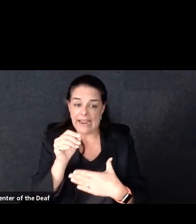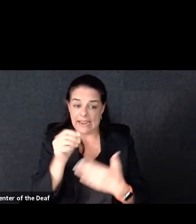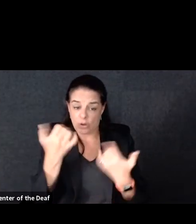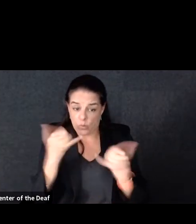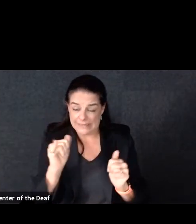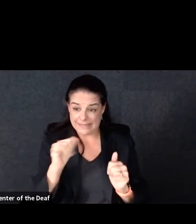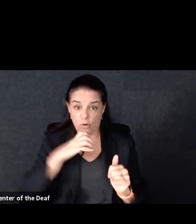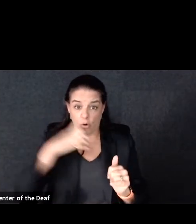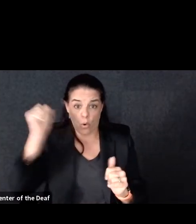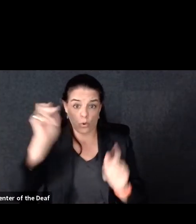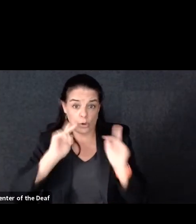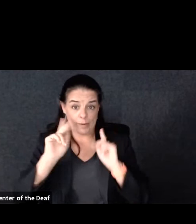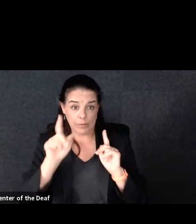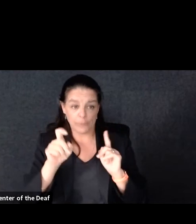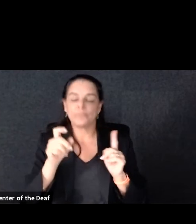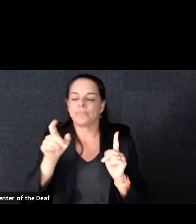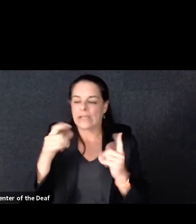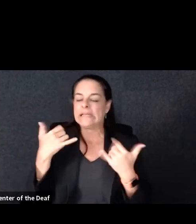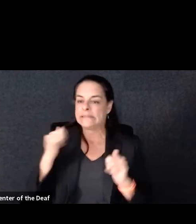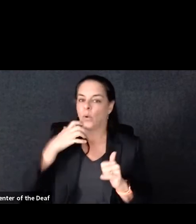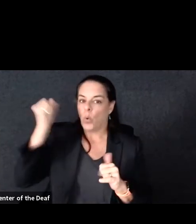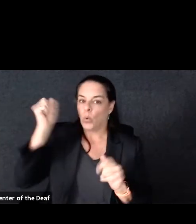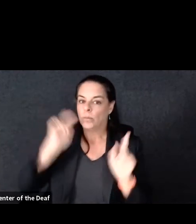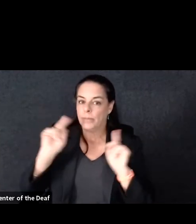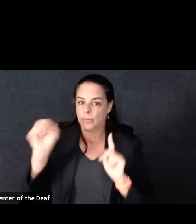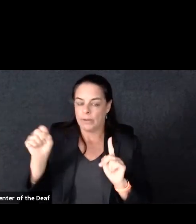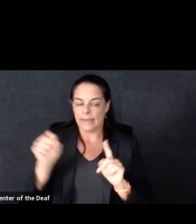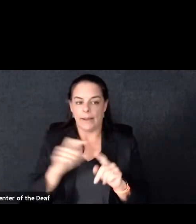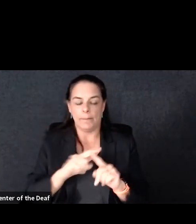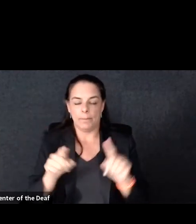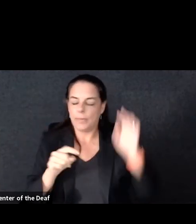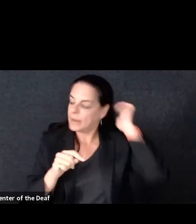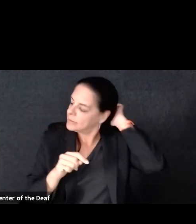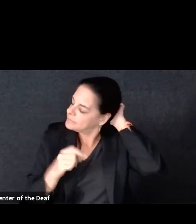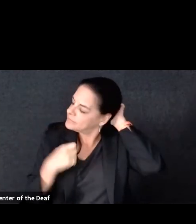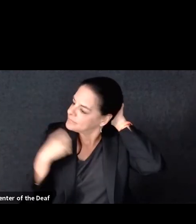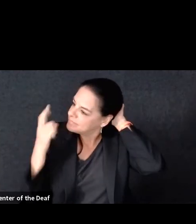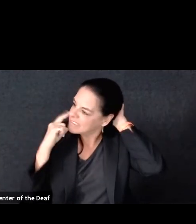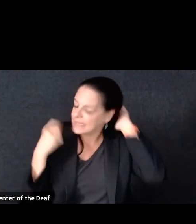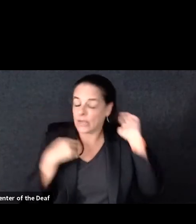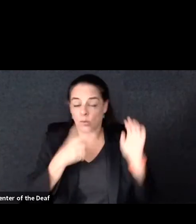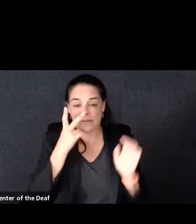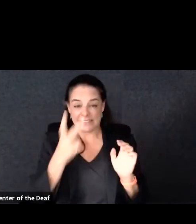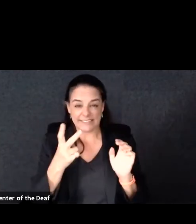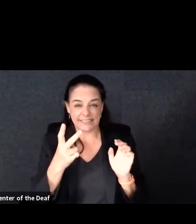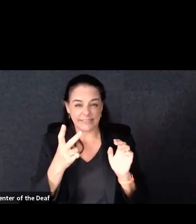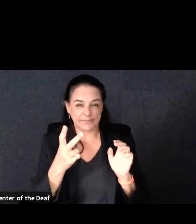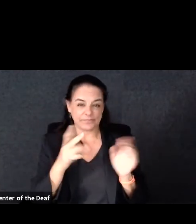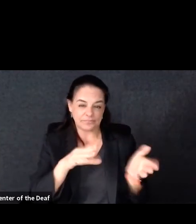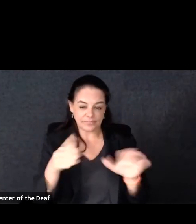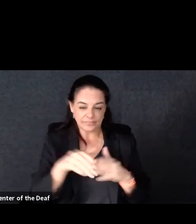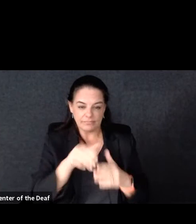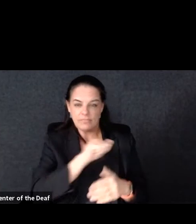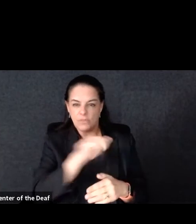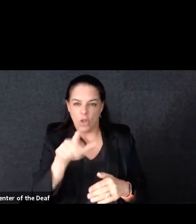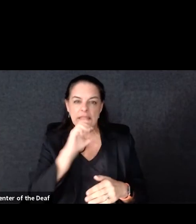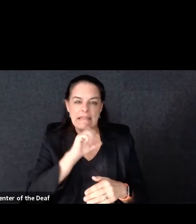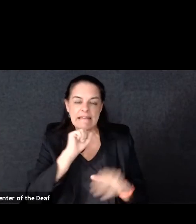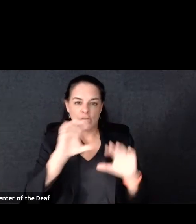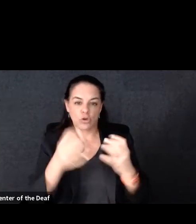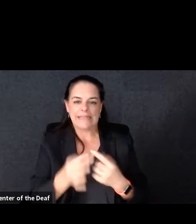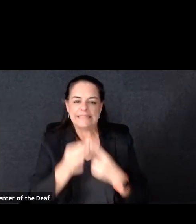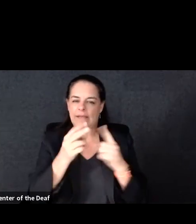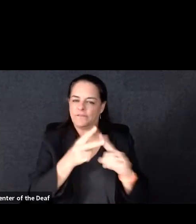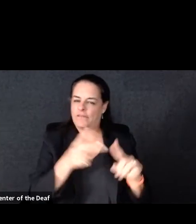trending older? We are still trending older. I don't have, I think we've seen deaths in most of our age categories except for the very young age